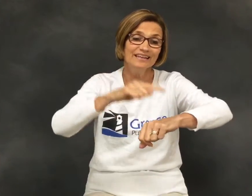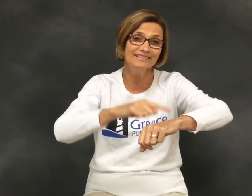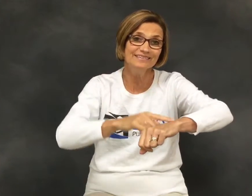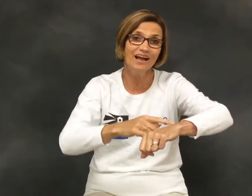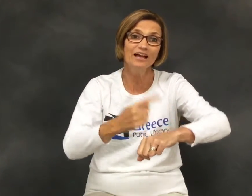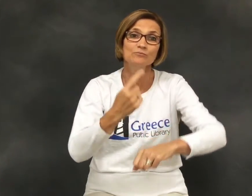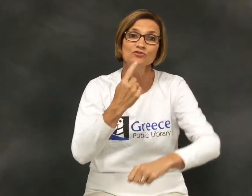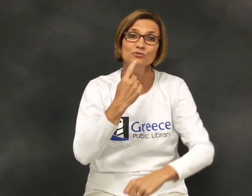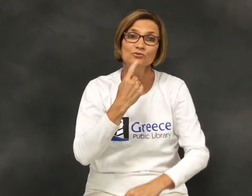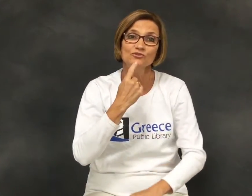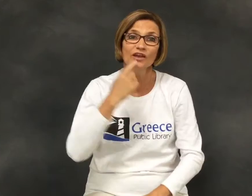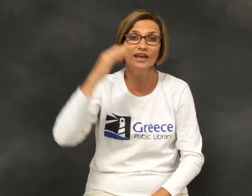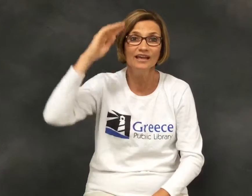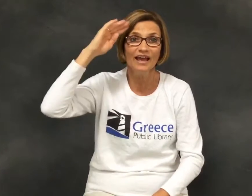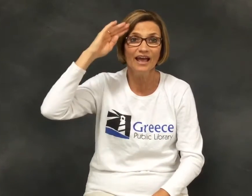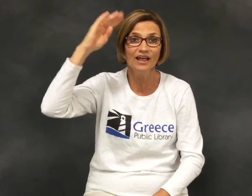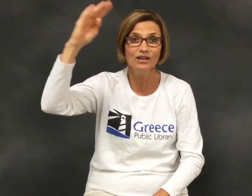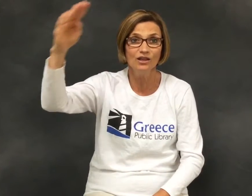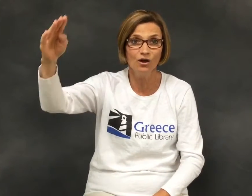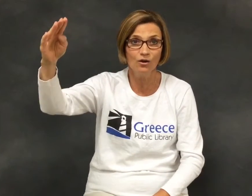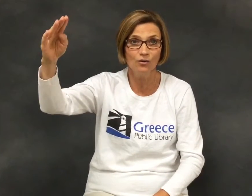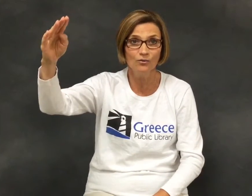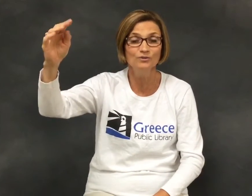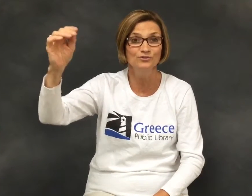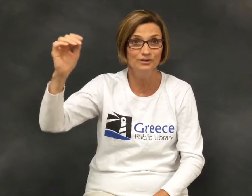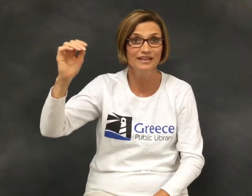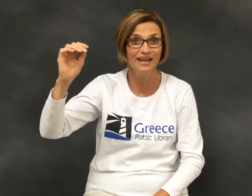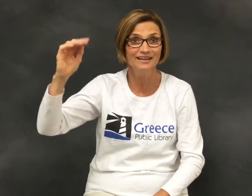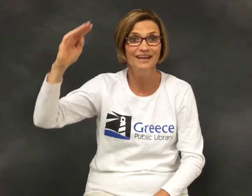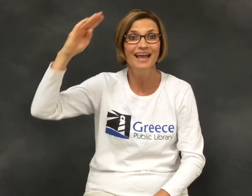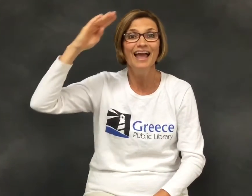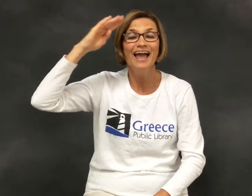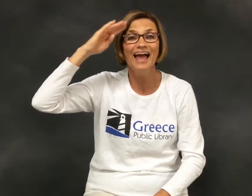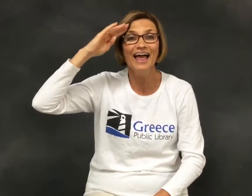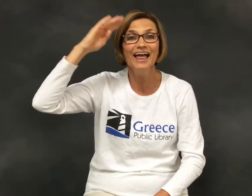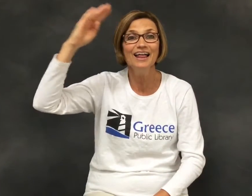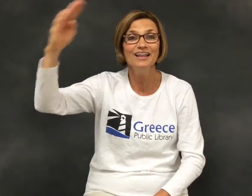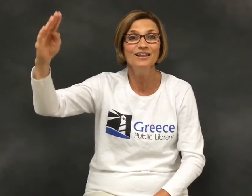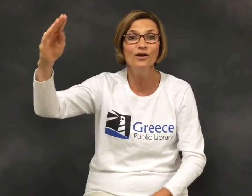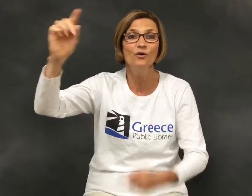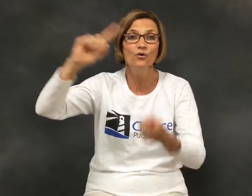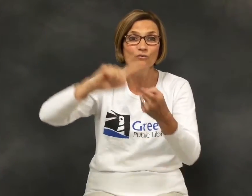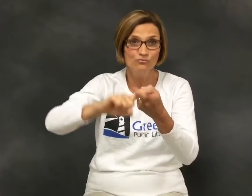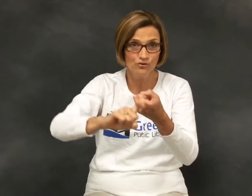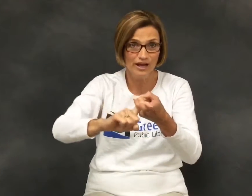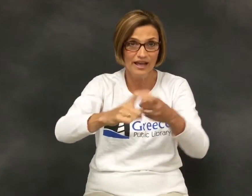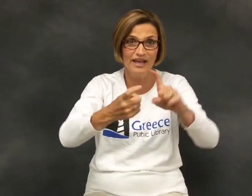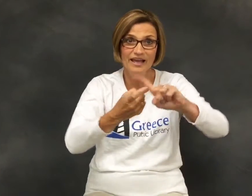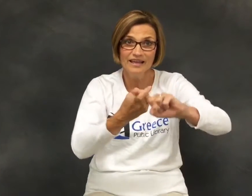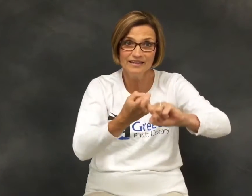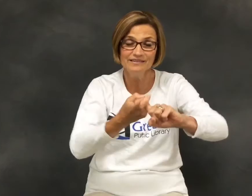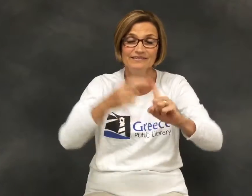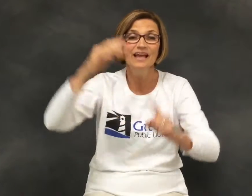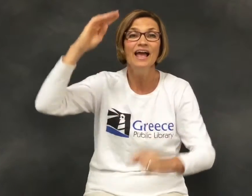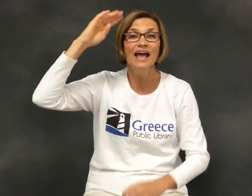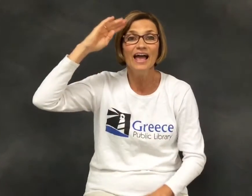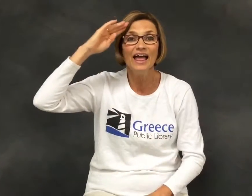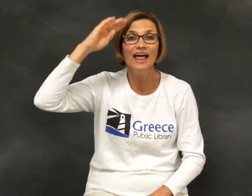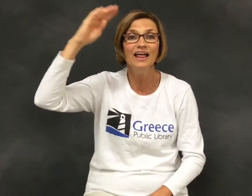It's time to say hello. Do it again. Hello, friends.